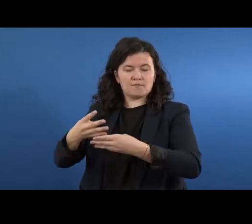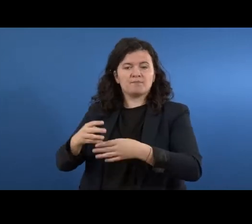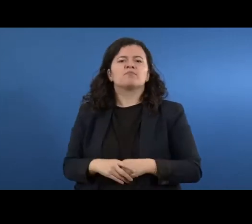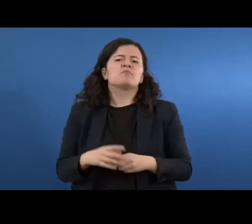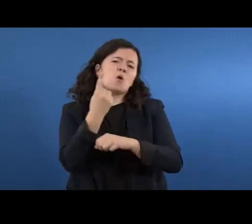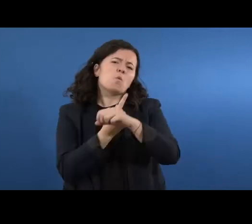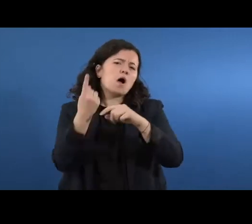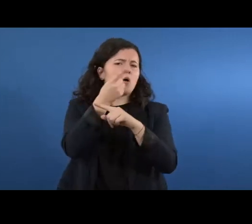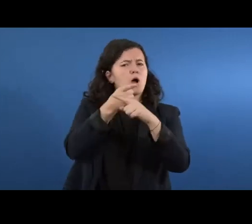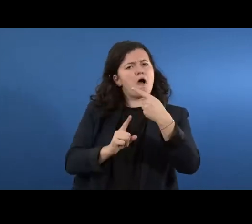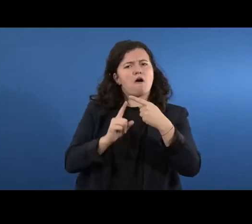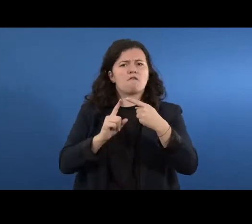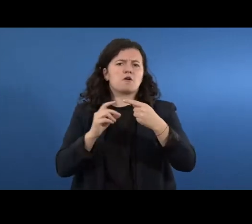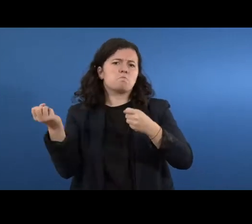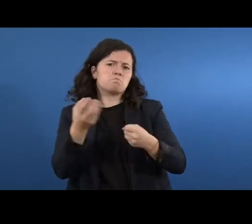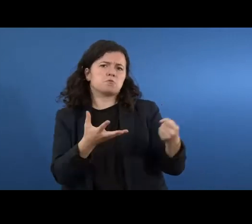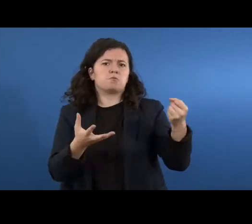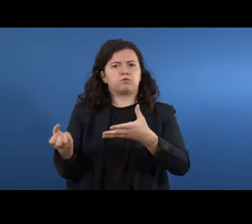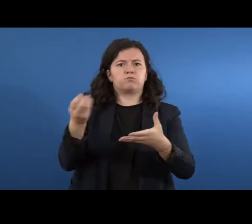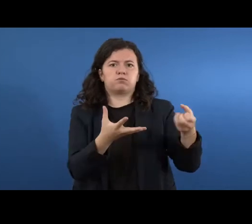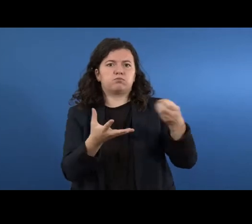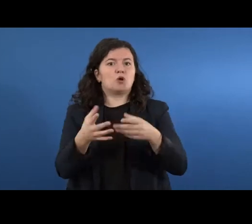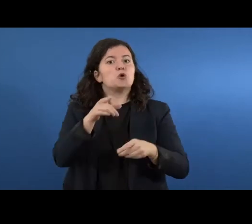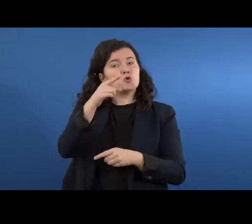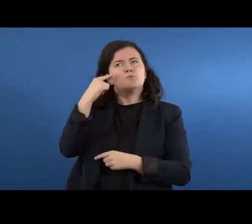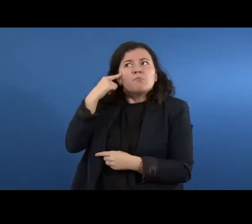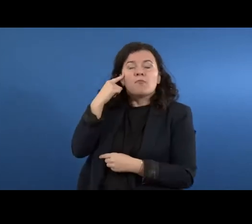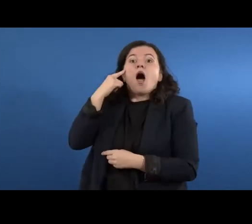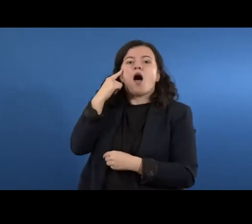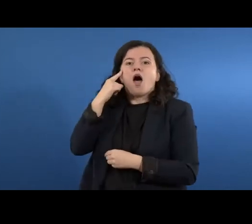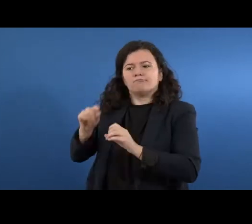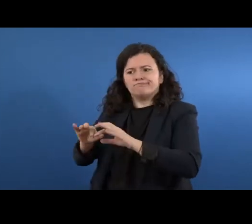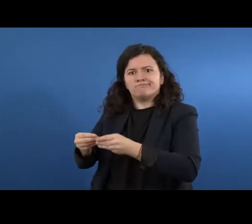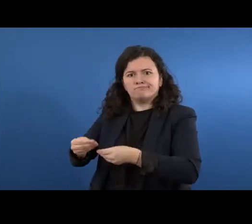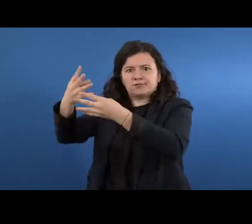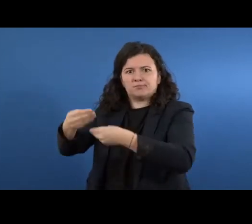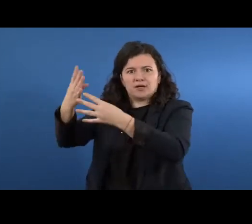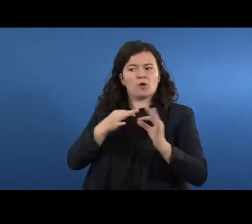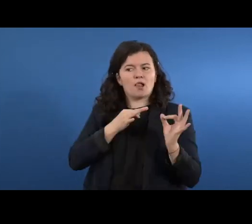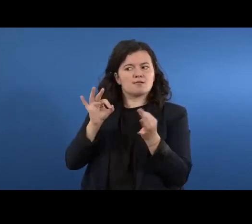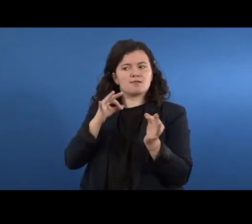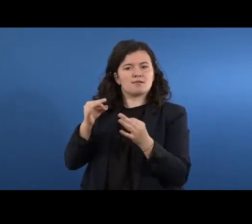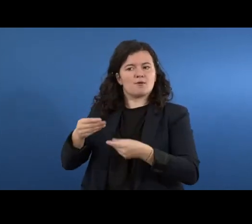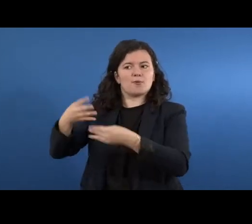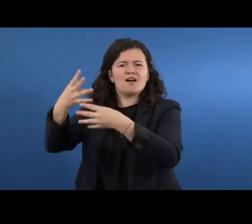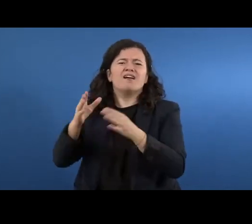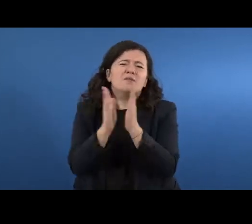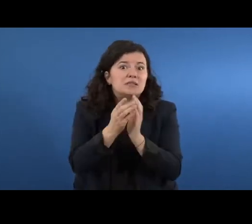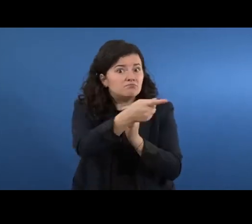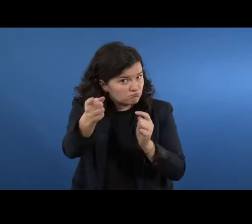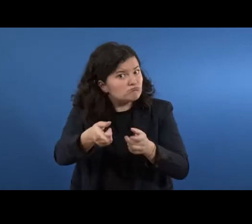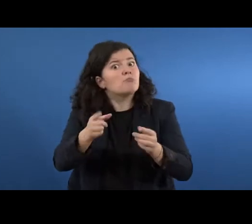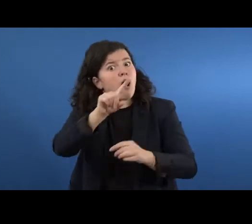address the questions you sent through the chat. And we very much encourage you to ask questions. This is a